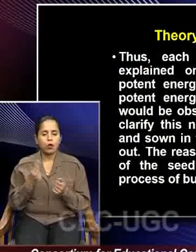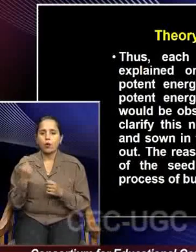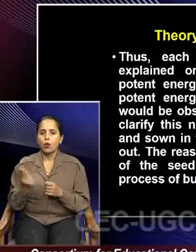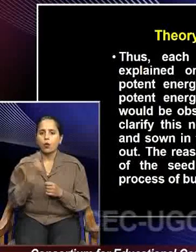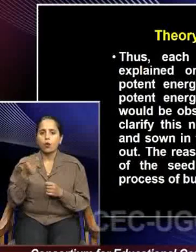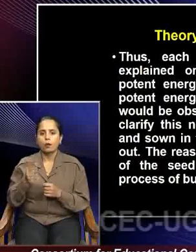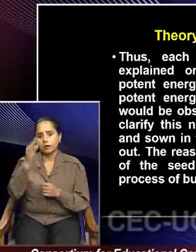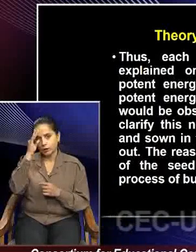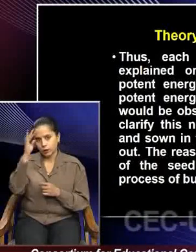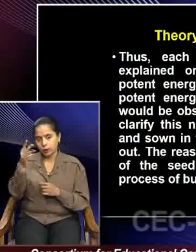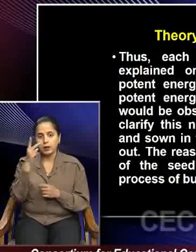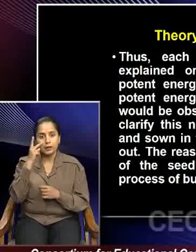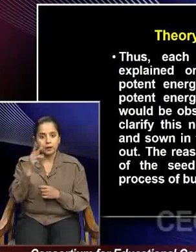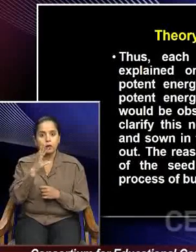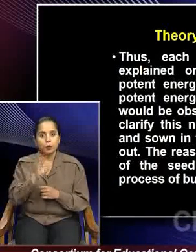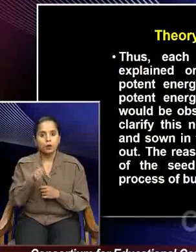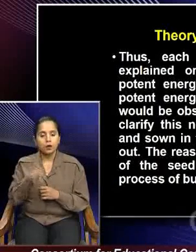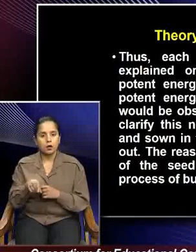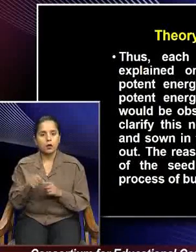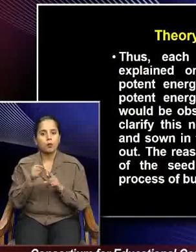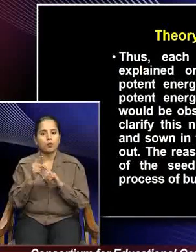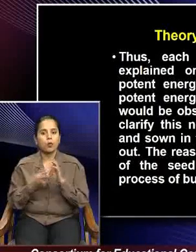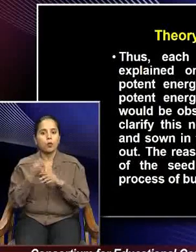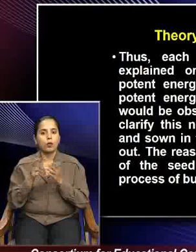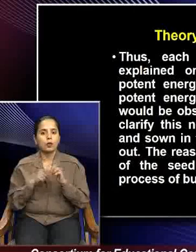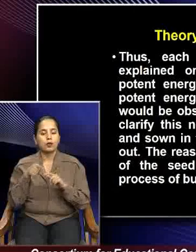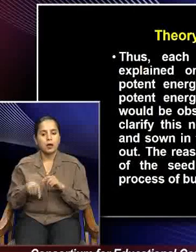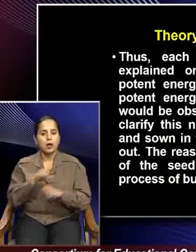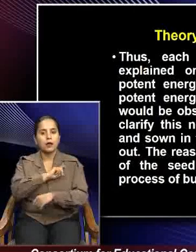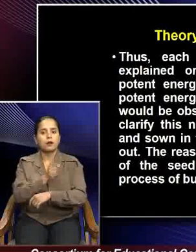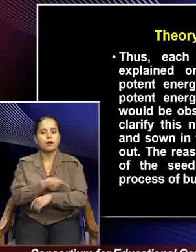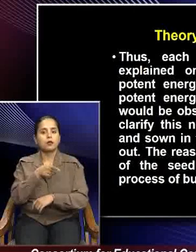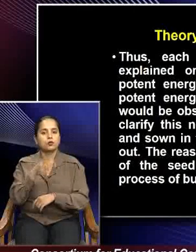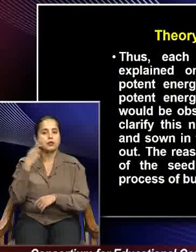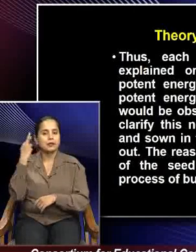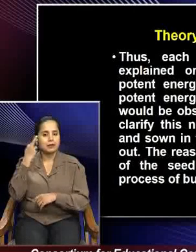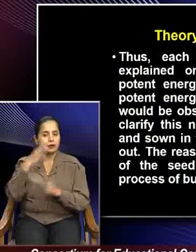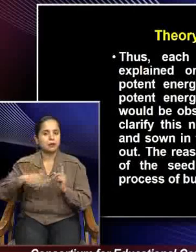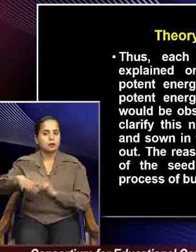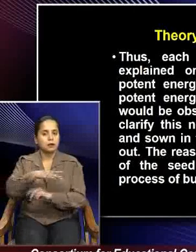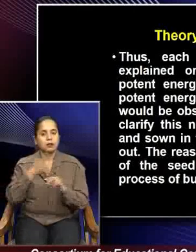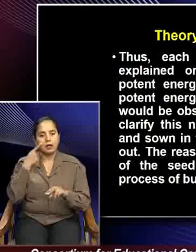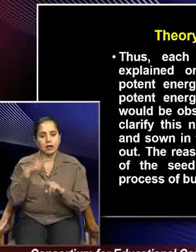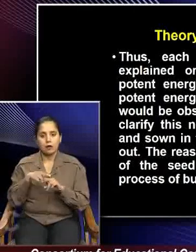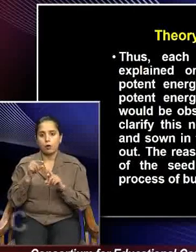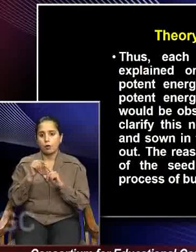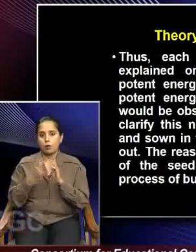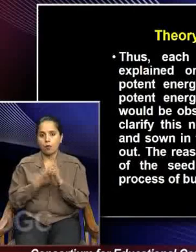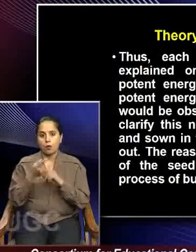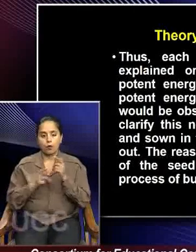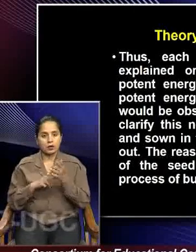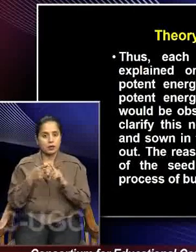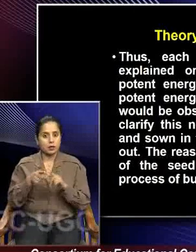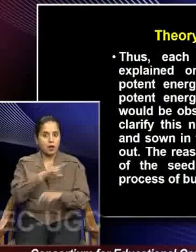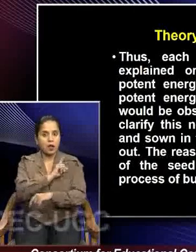the theory of potent energy in the cause. If the potent energy is